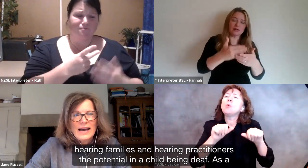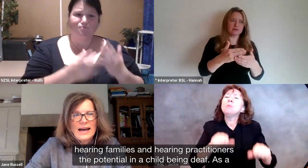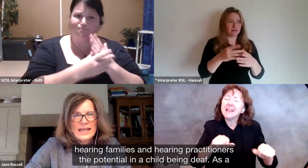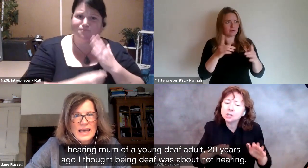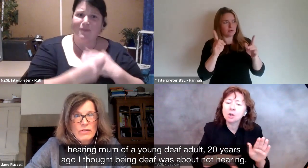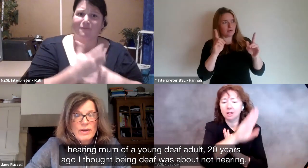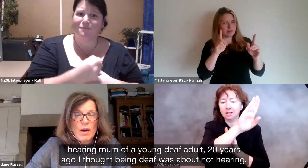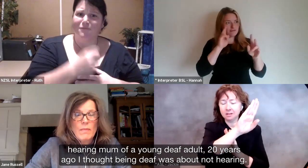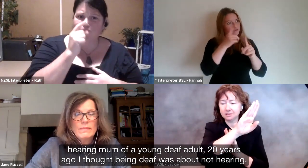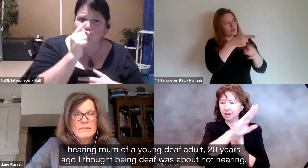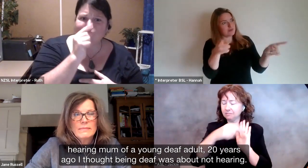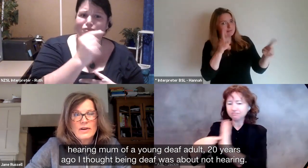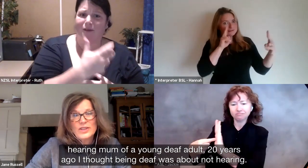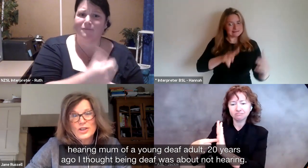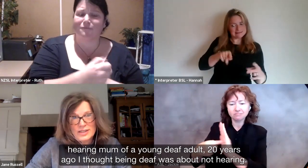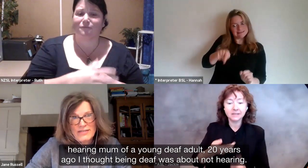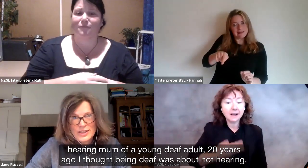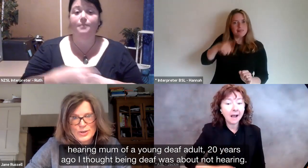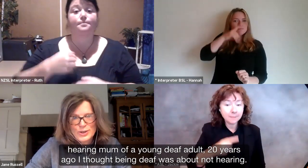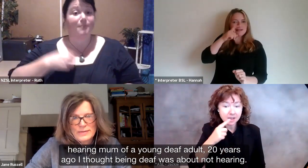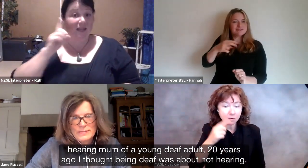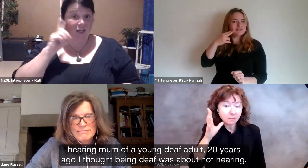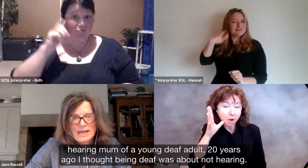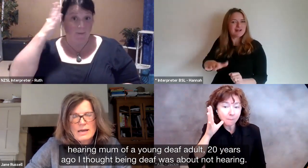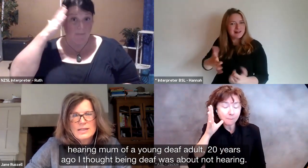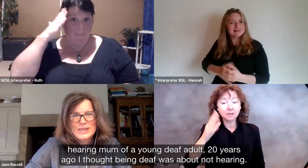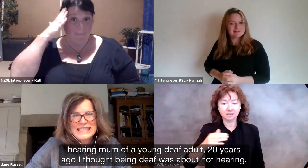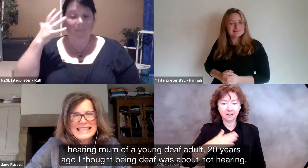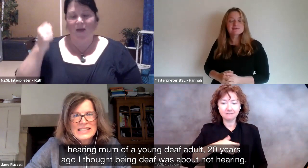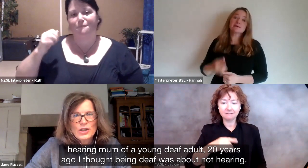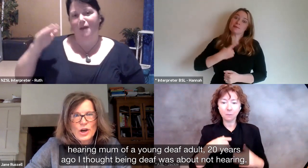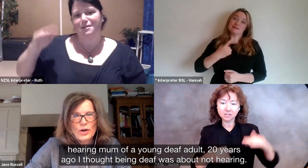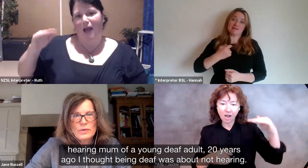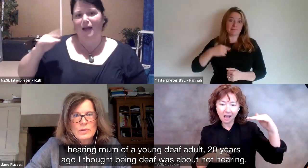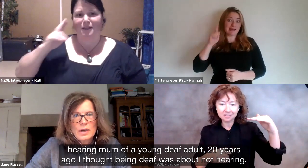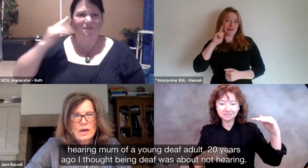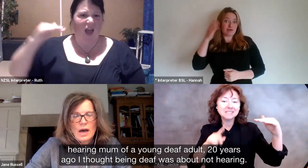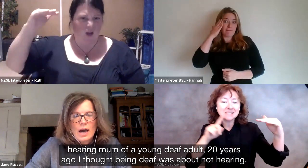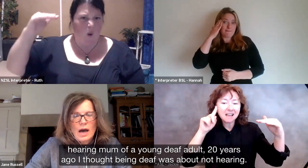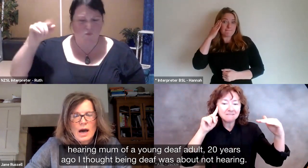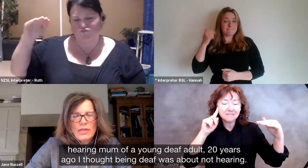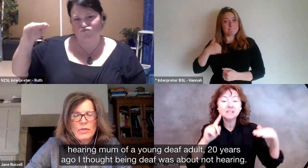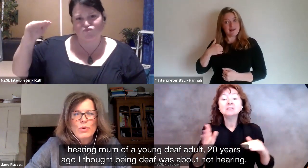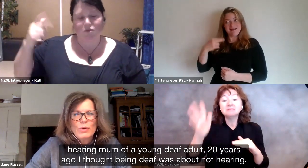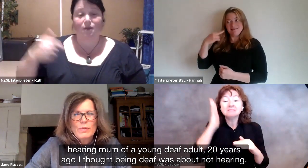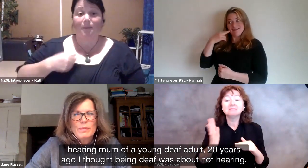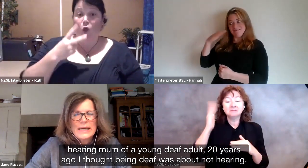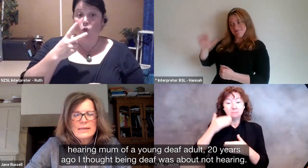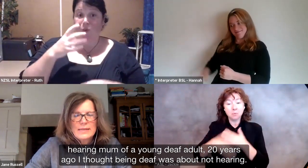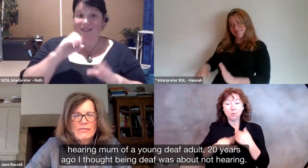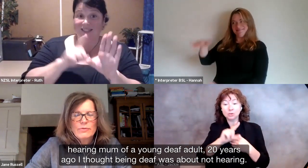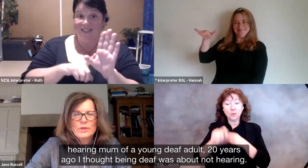As a hearing mom of a young deaf adult, 20 years ago, I thought